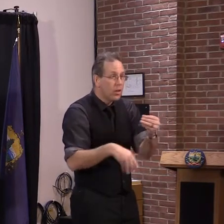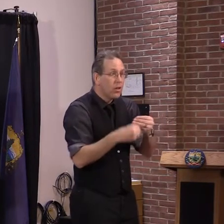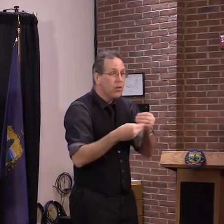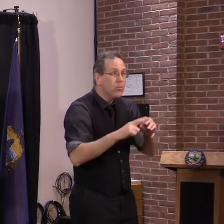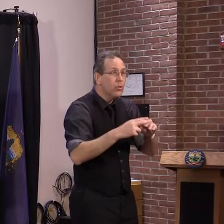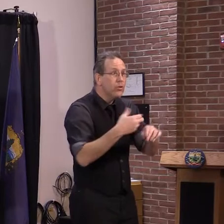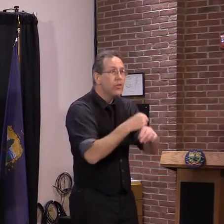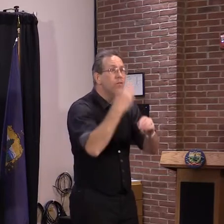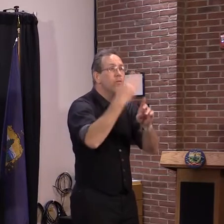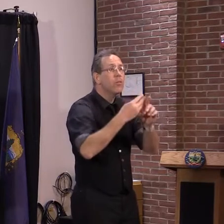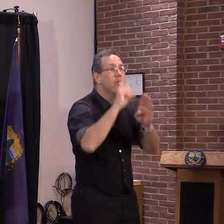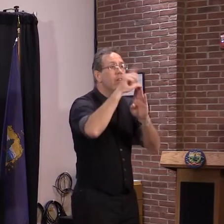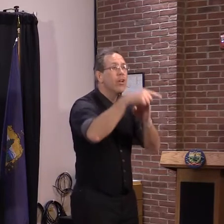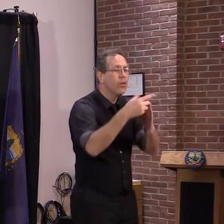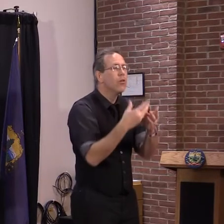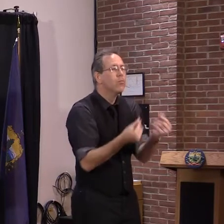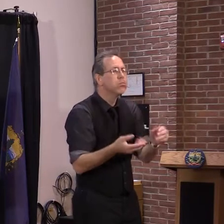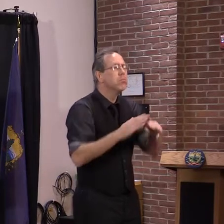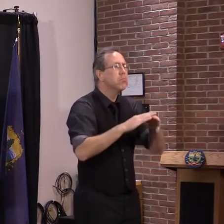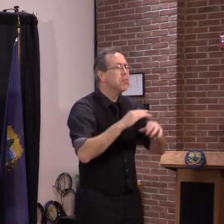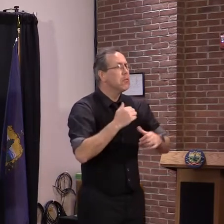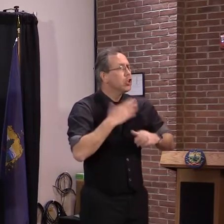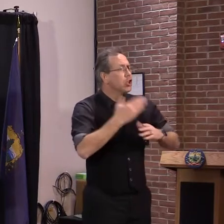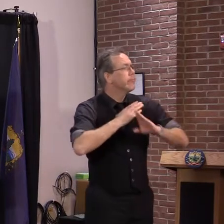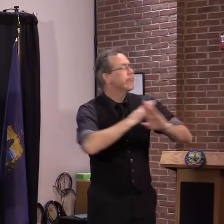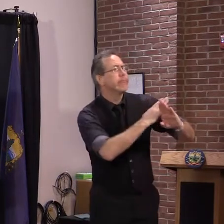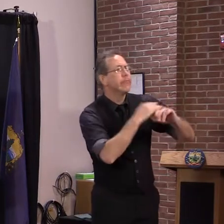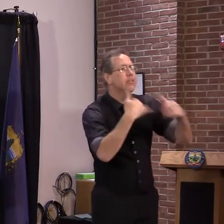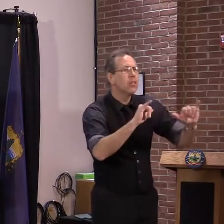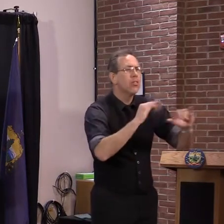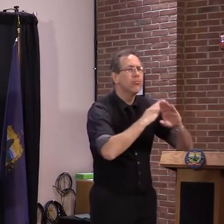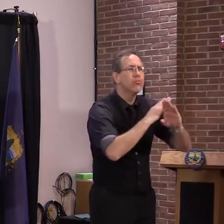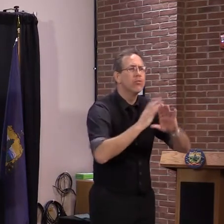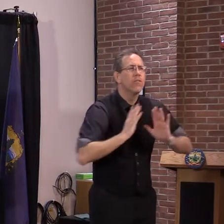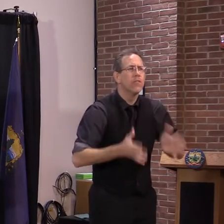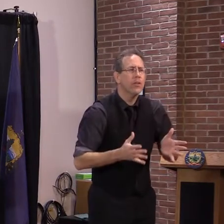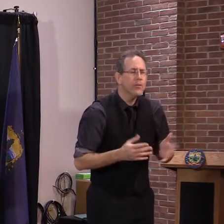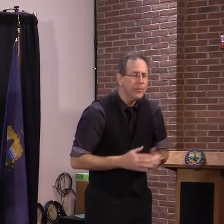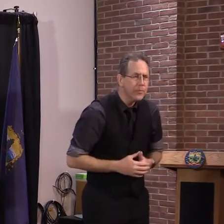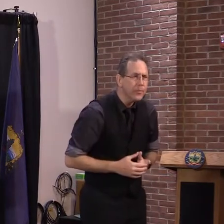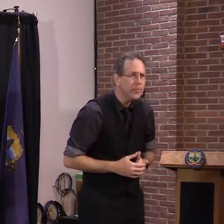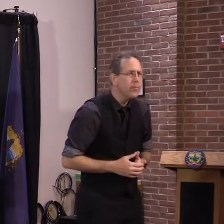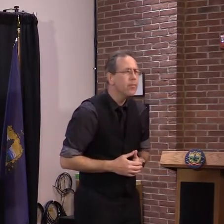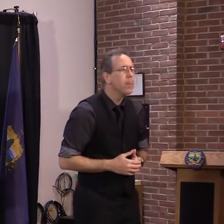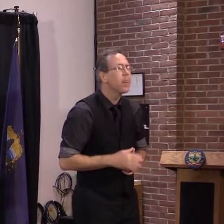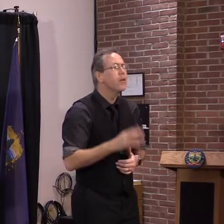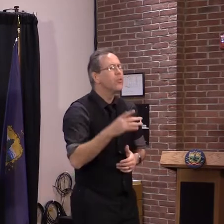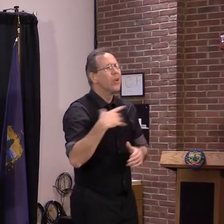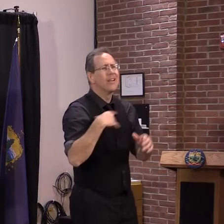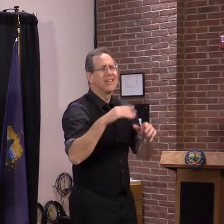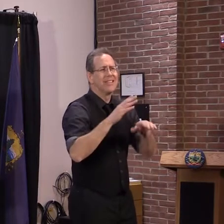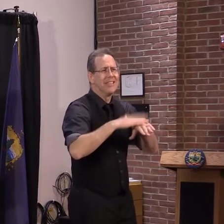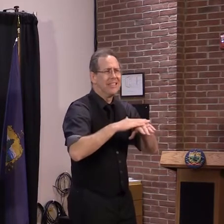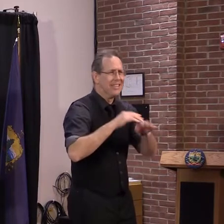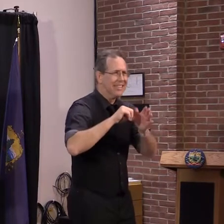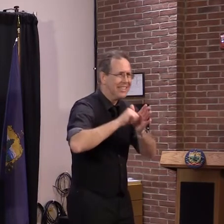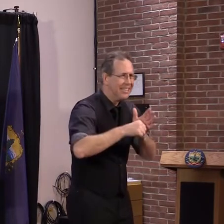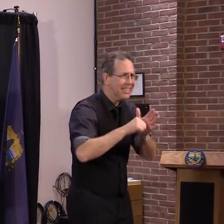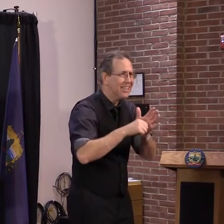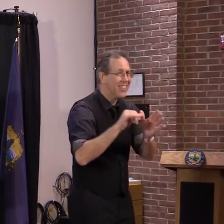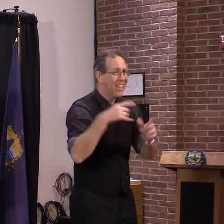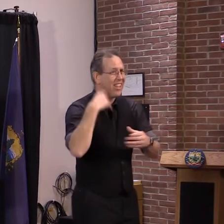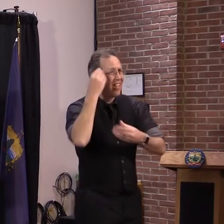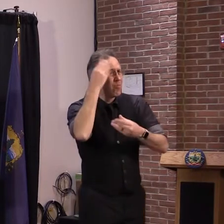still quite protective. I believe this highlights the need to continue to collect this type of data